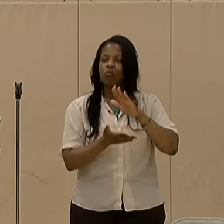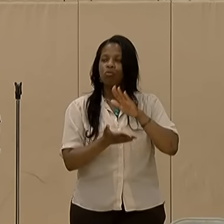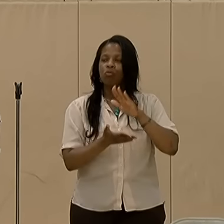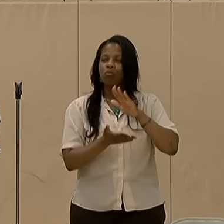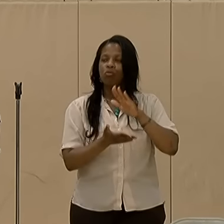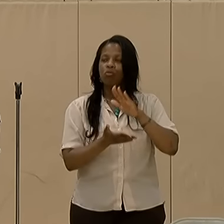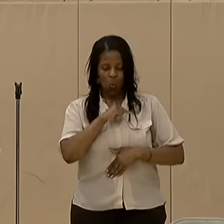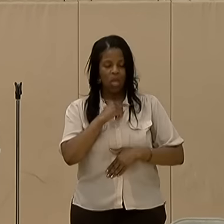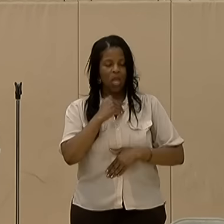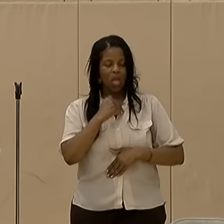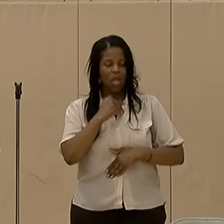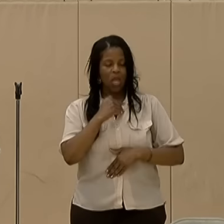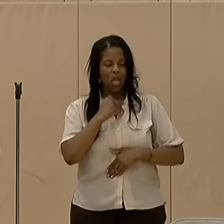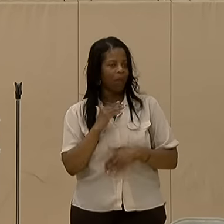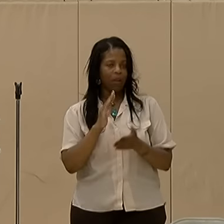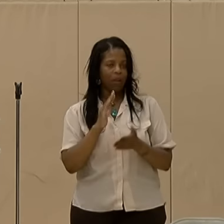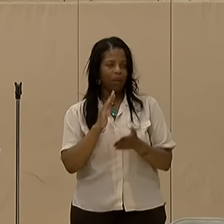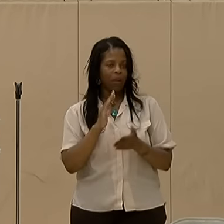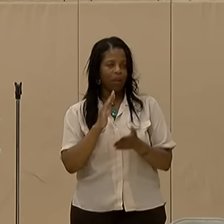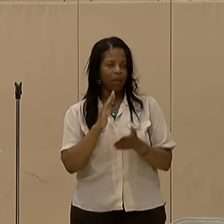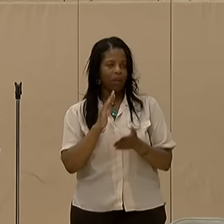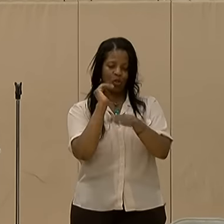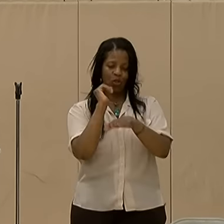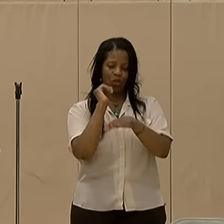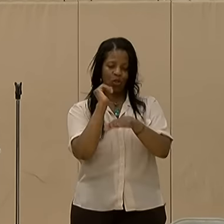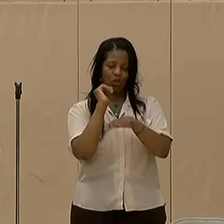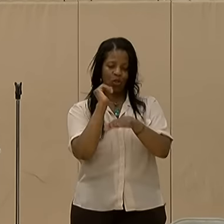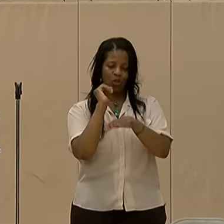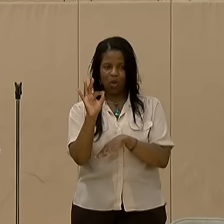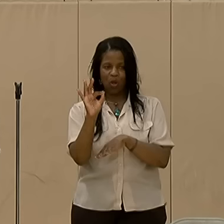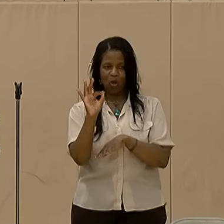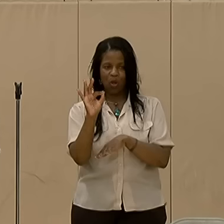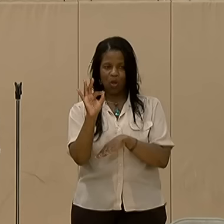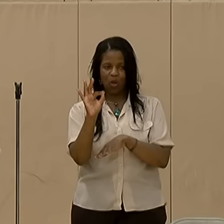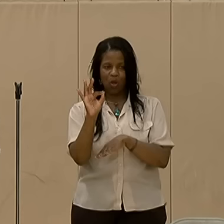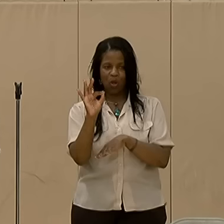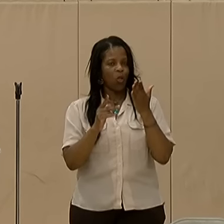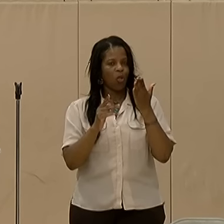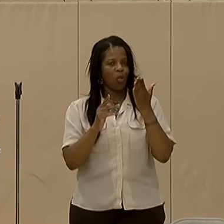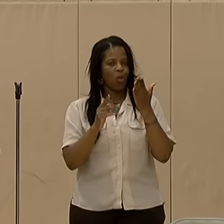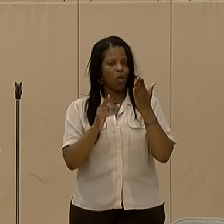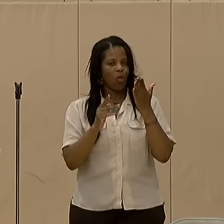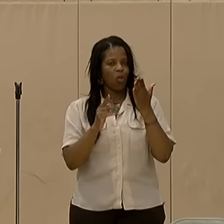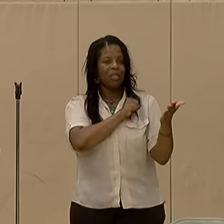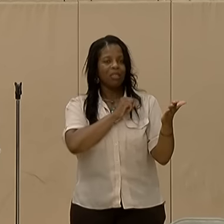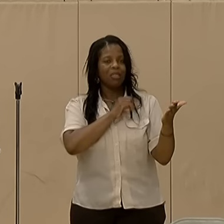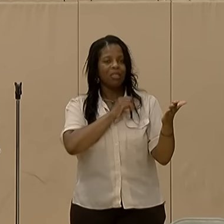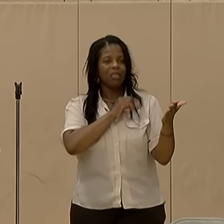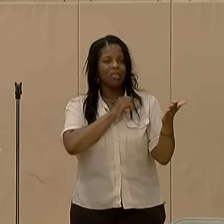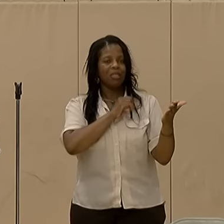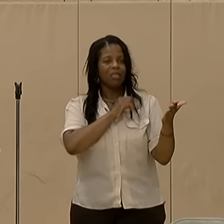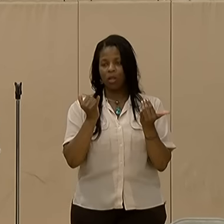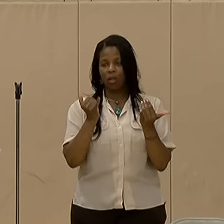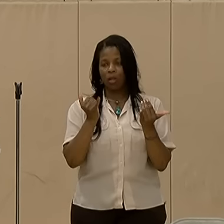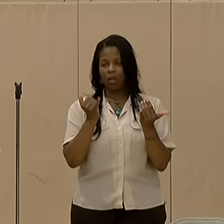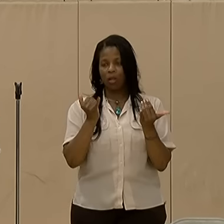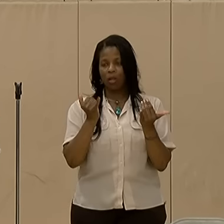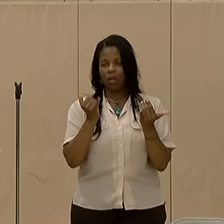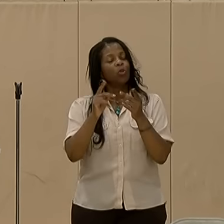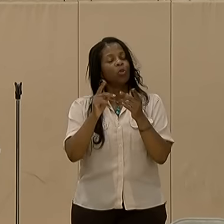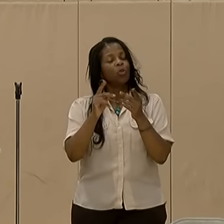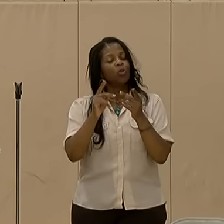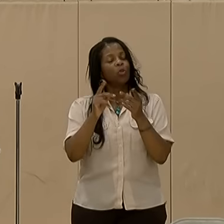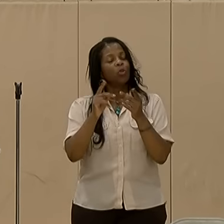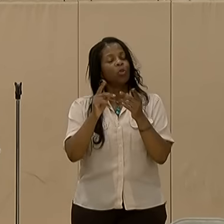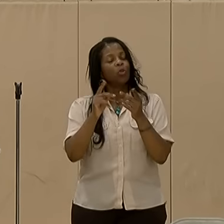in Bakersfield, and I can tell you it's staffed right now with people that are supporting the shelters. They're